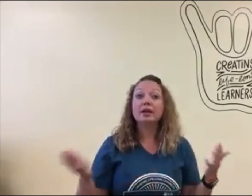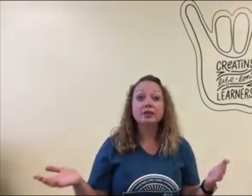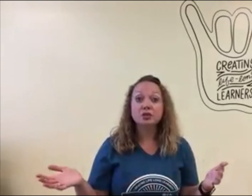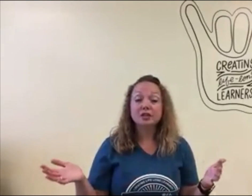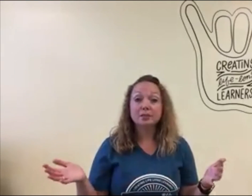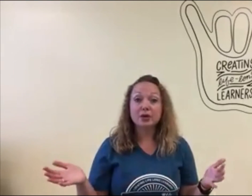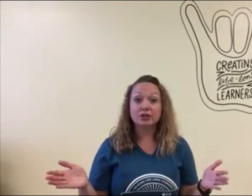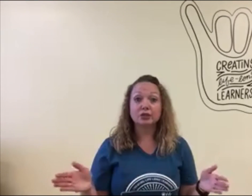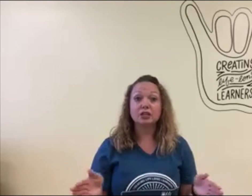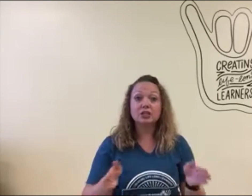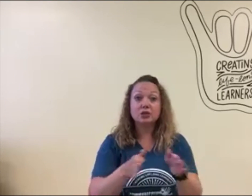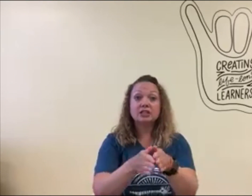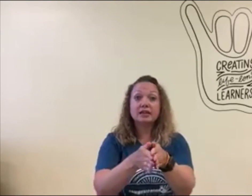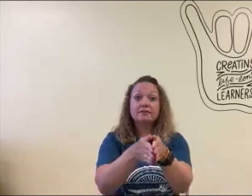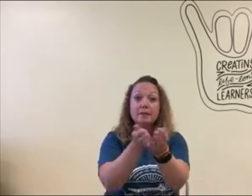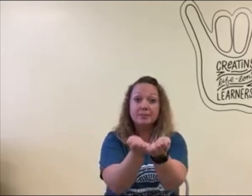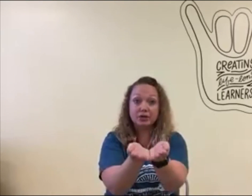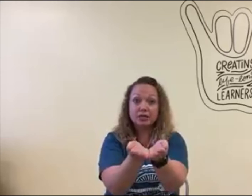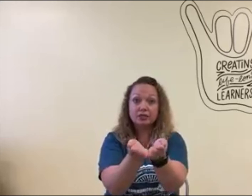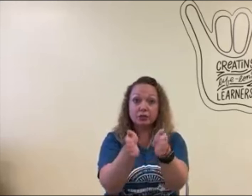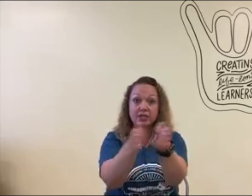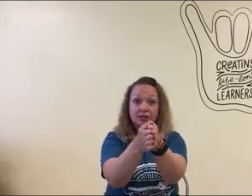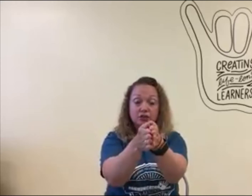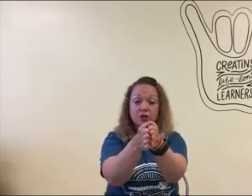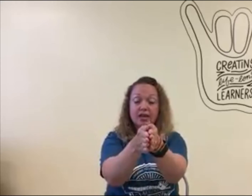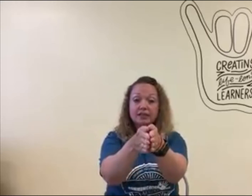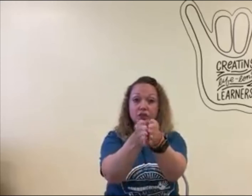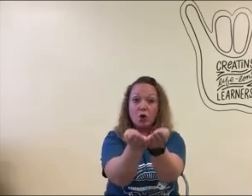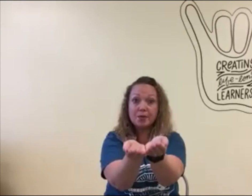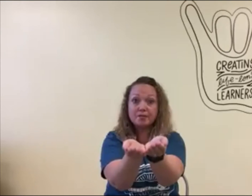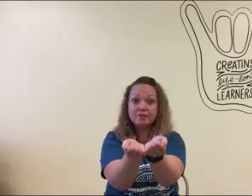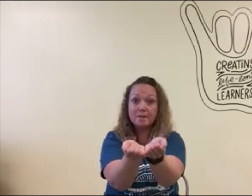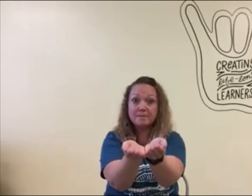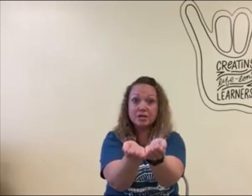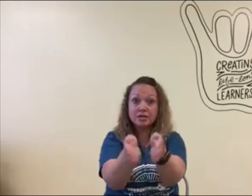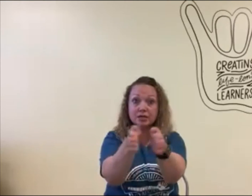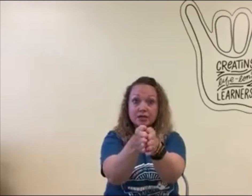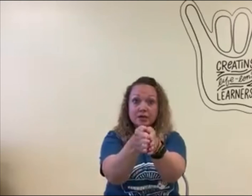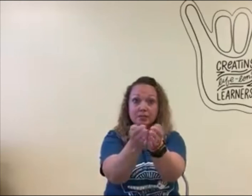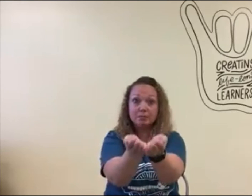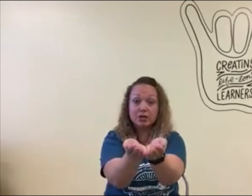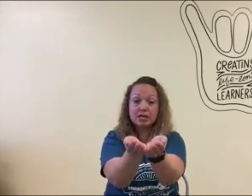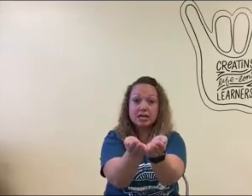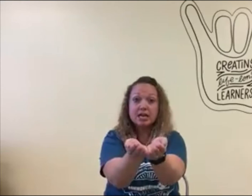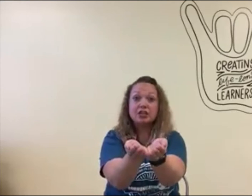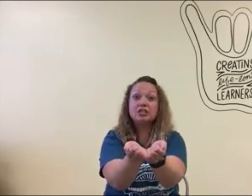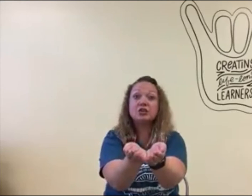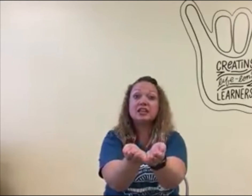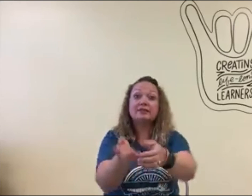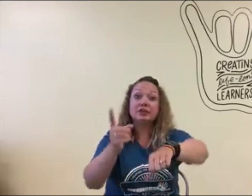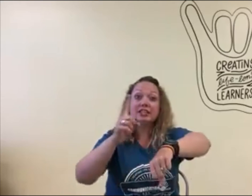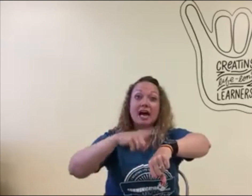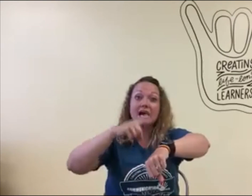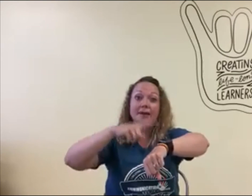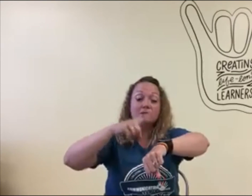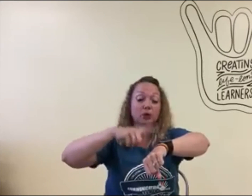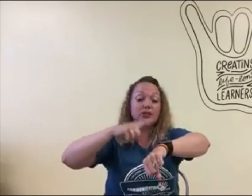you read a book. So you need to know the sign for book. So you take your two hands and you open them for book, book. You need to know the sign for time. You point to your